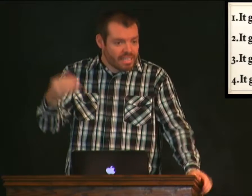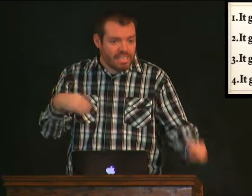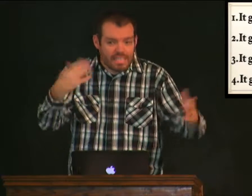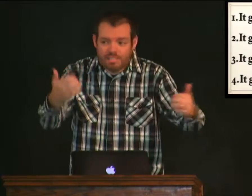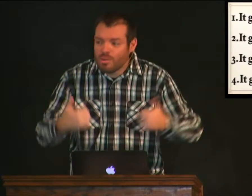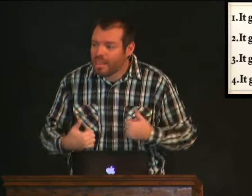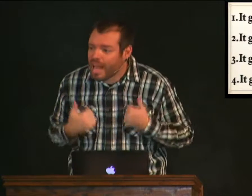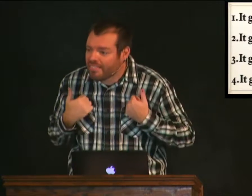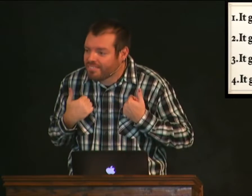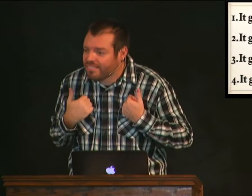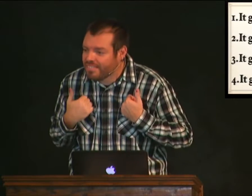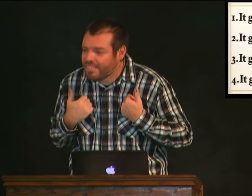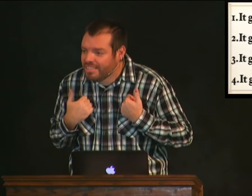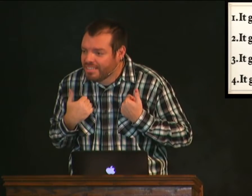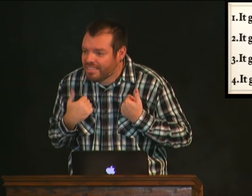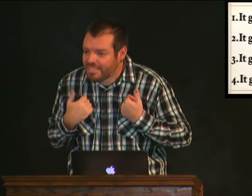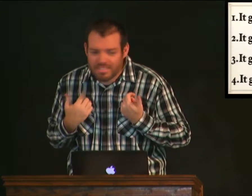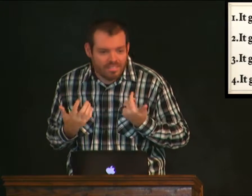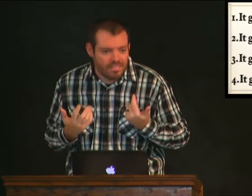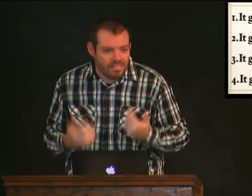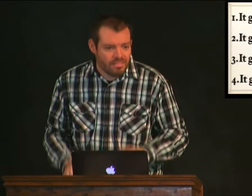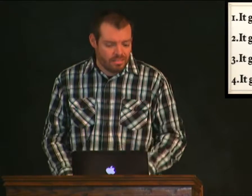First thing, it gives you life.